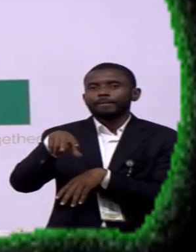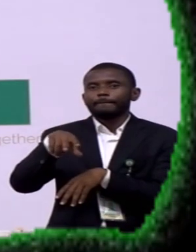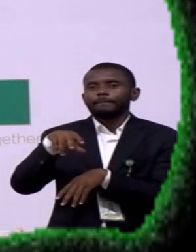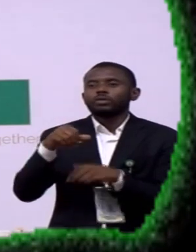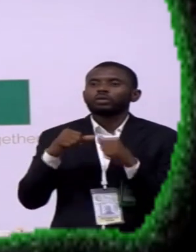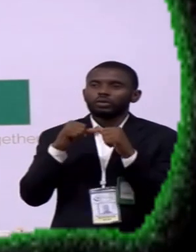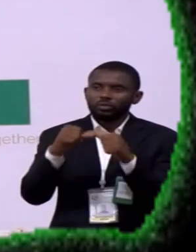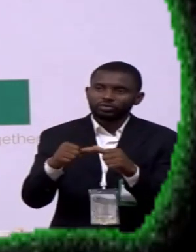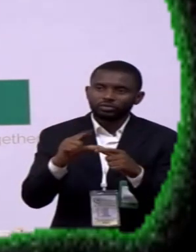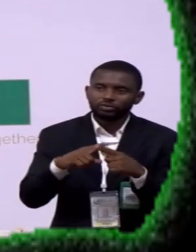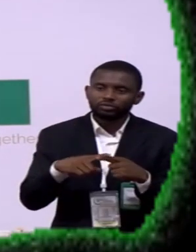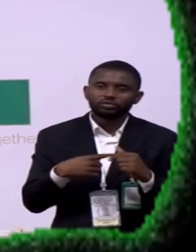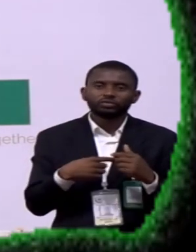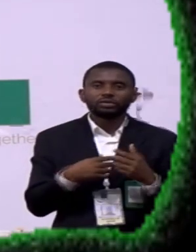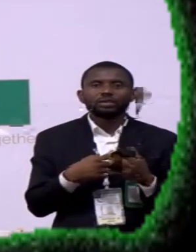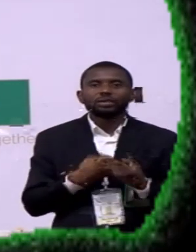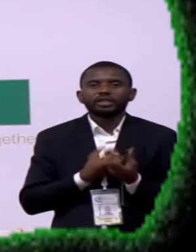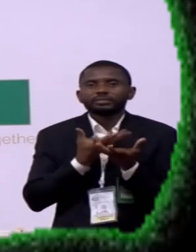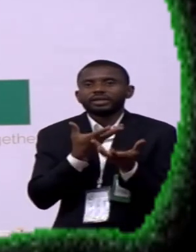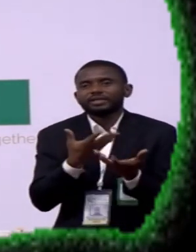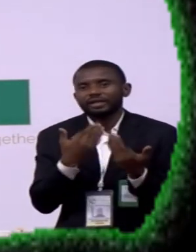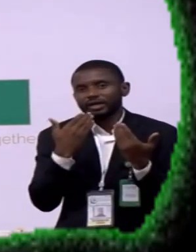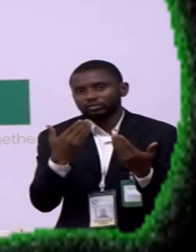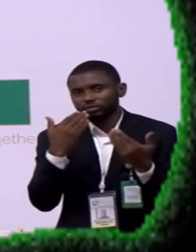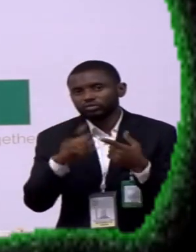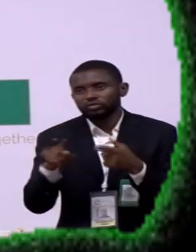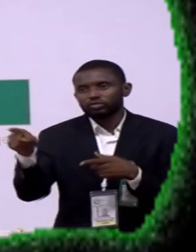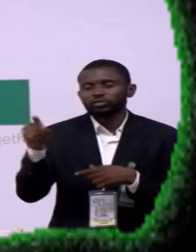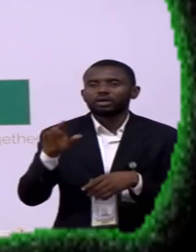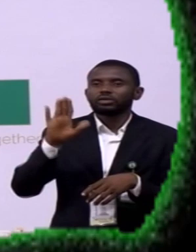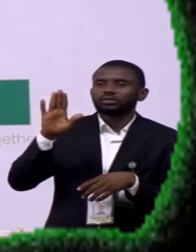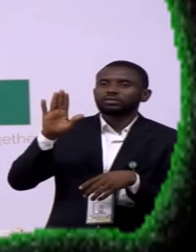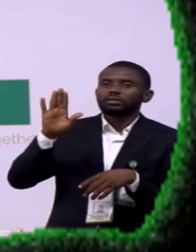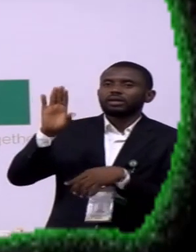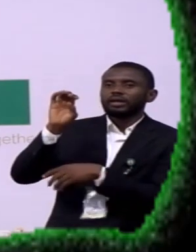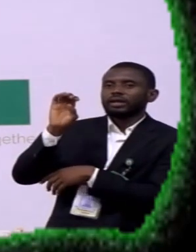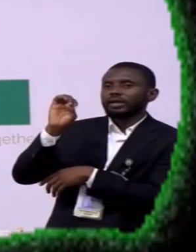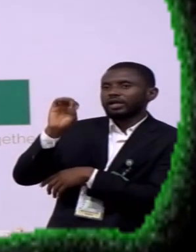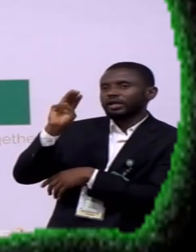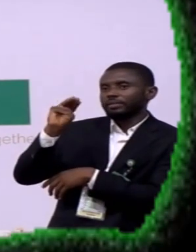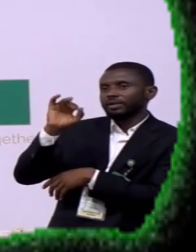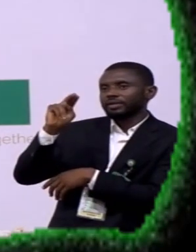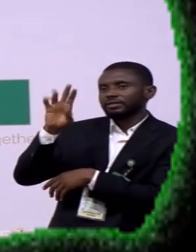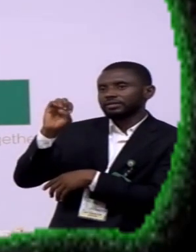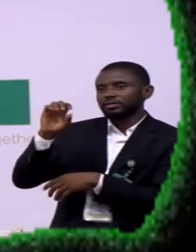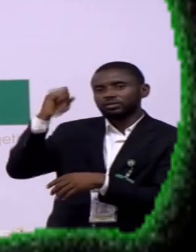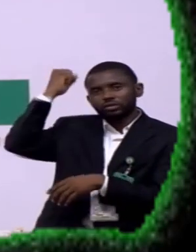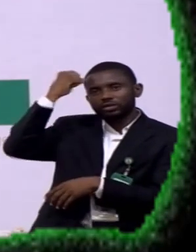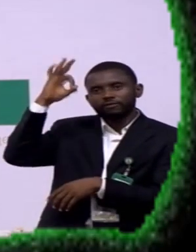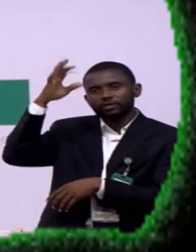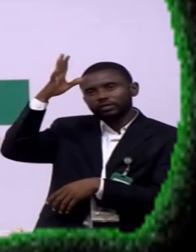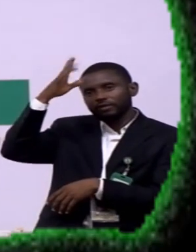continue to express gratitude to you, Your Eminence the Sultan, for the fatherly role you have